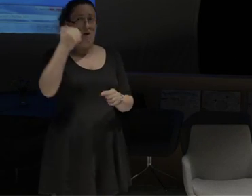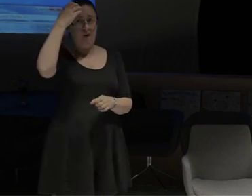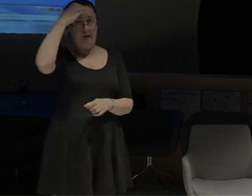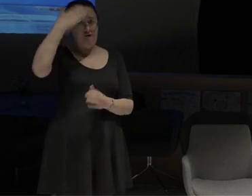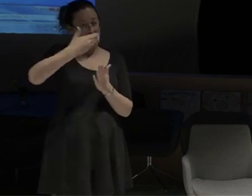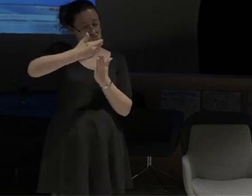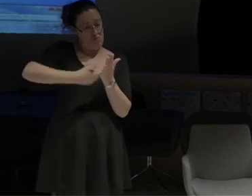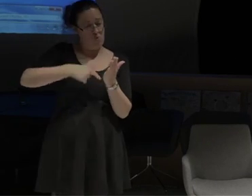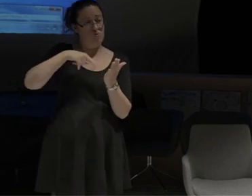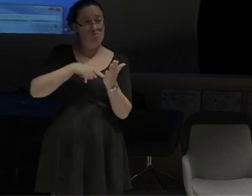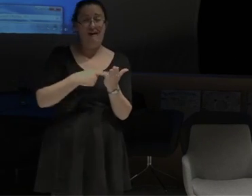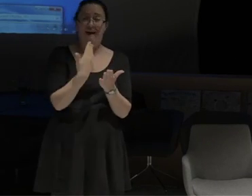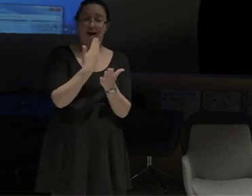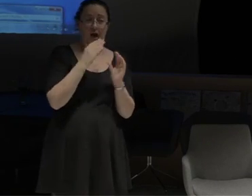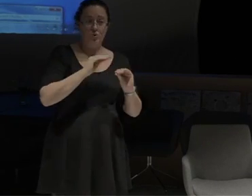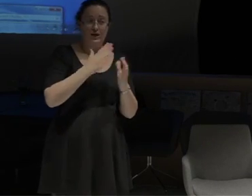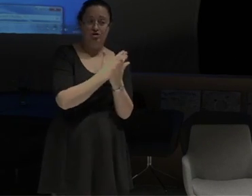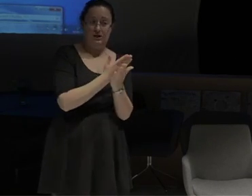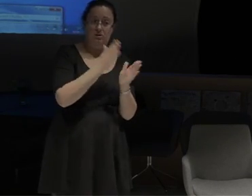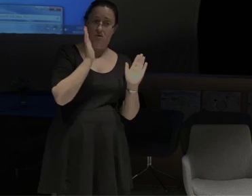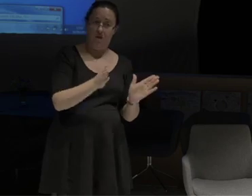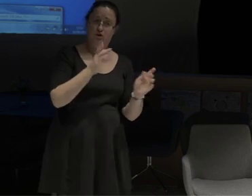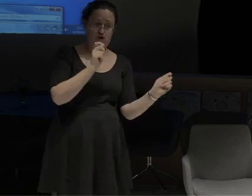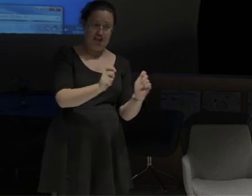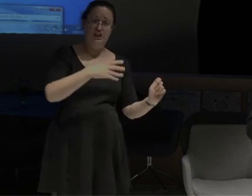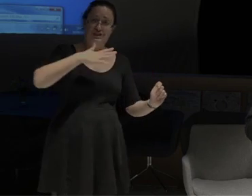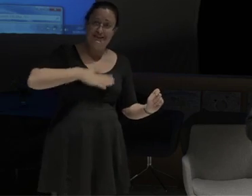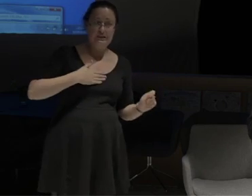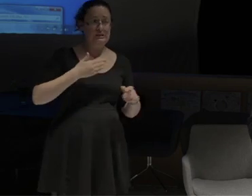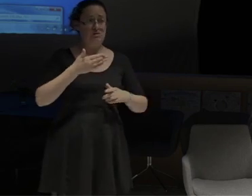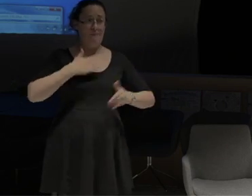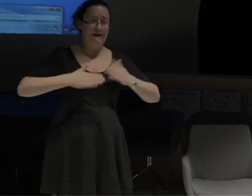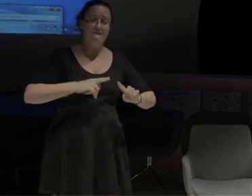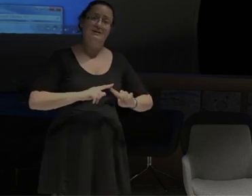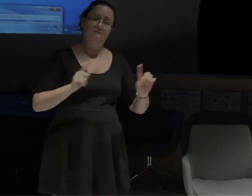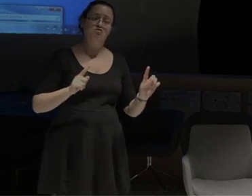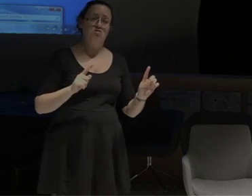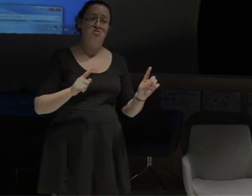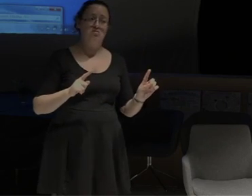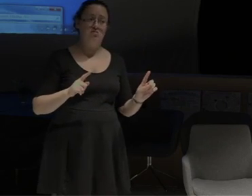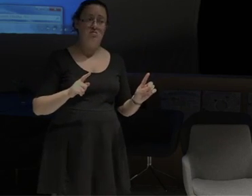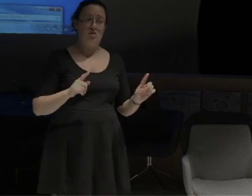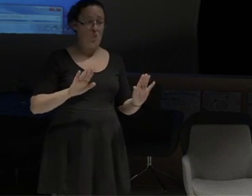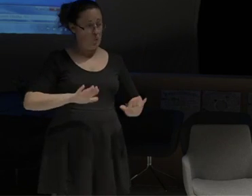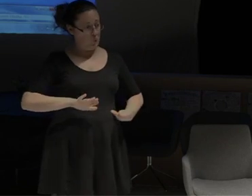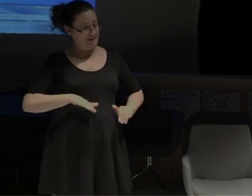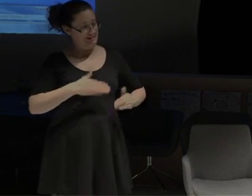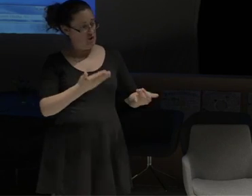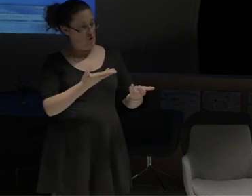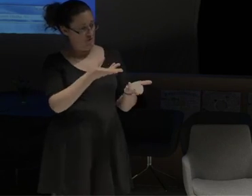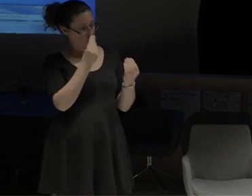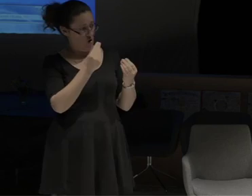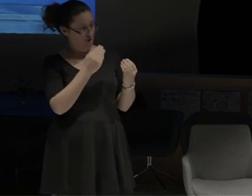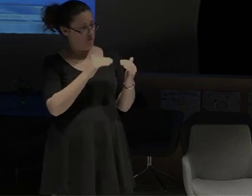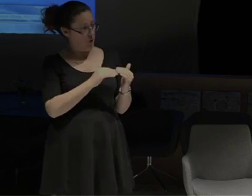that say our sector needs to change things and do things differently, and that our sector sometimes doesn't serve learners as well around equalities